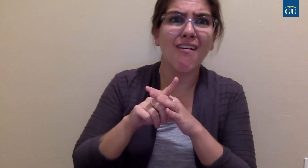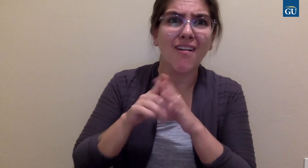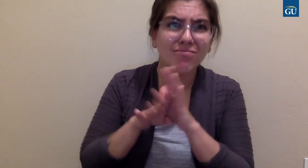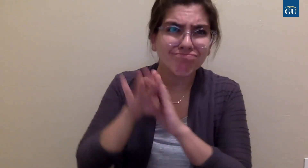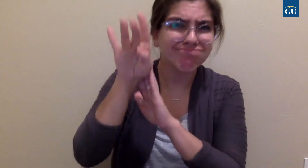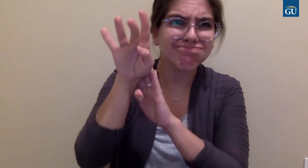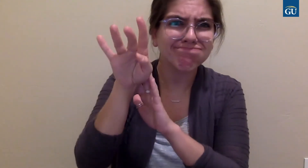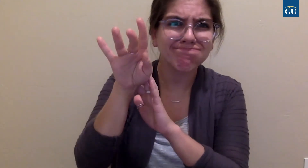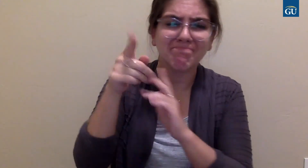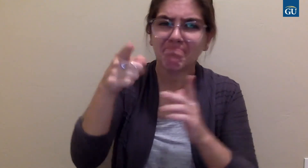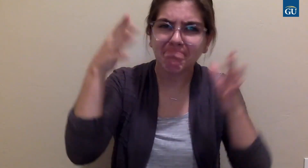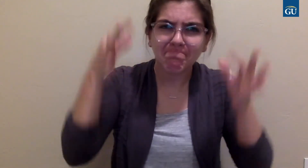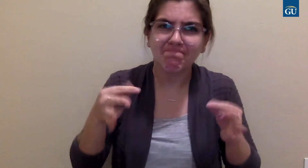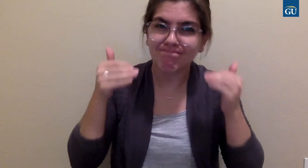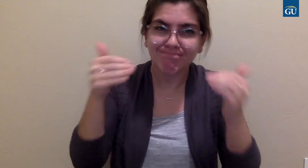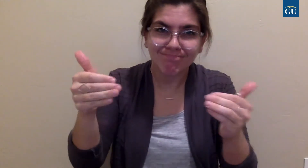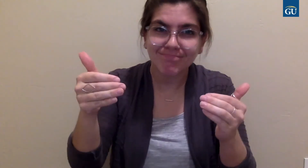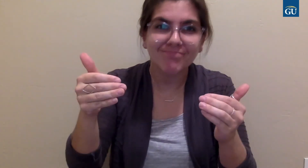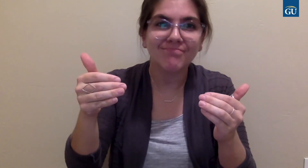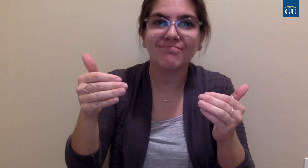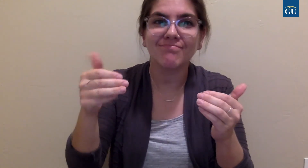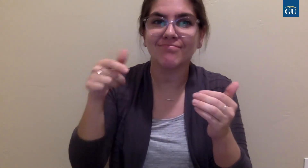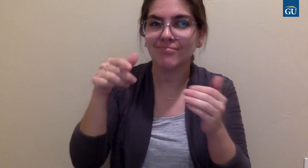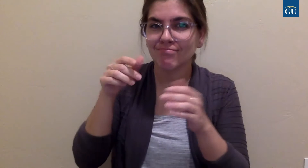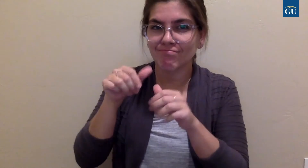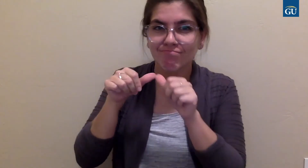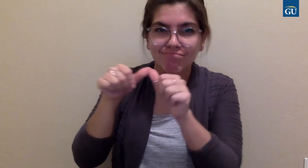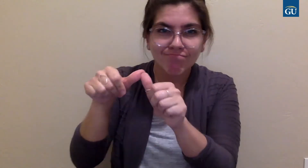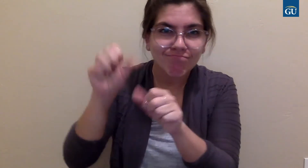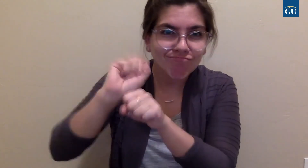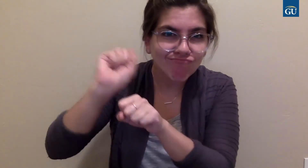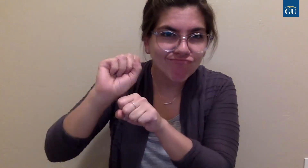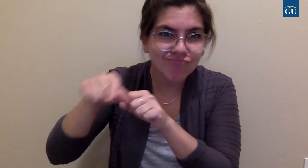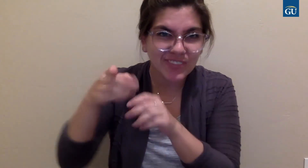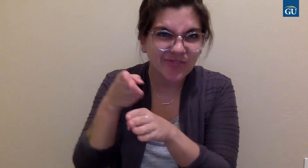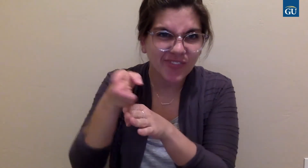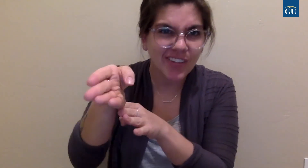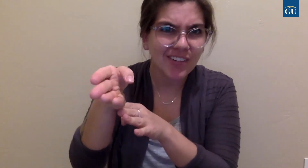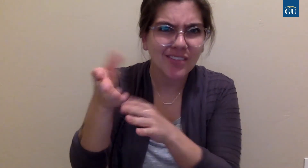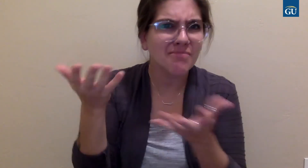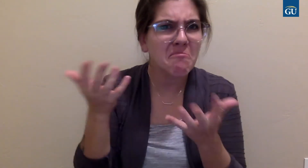How did you discover your passion to spend a life in science?